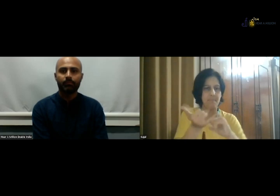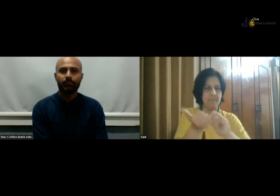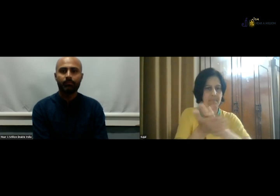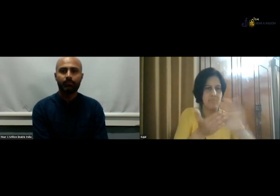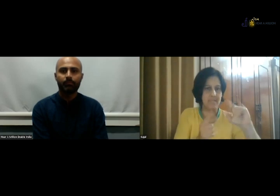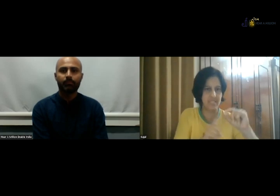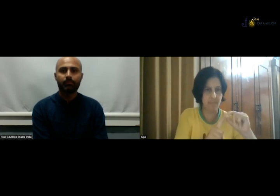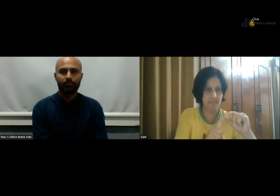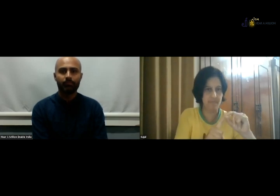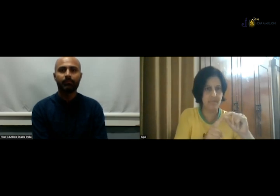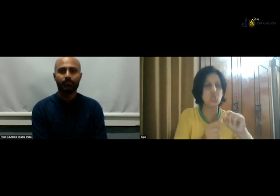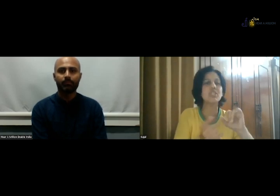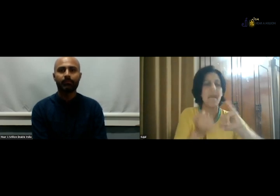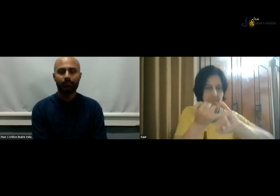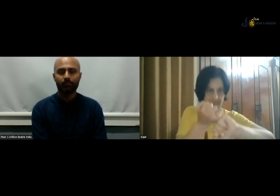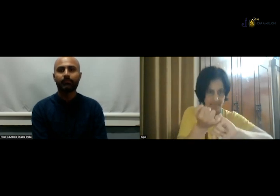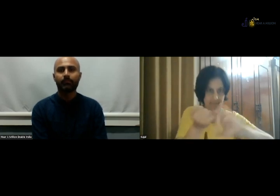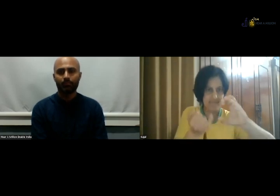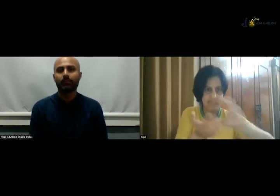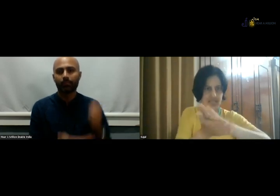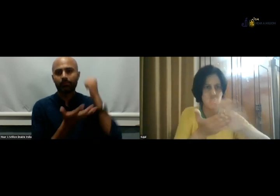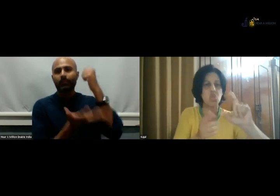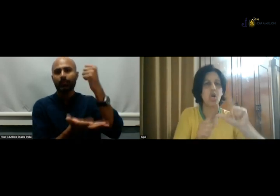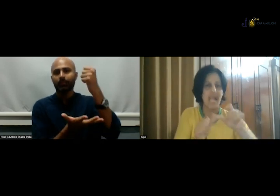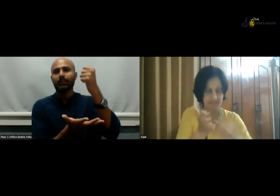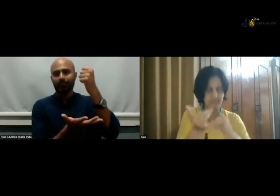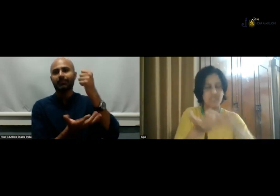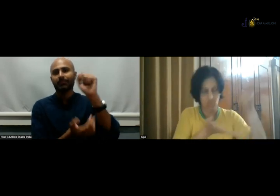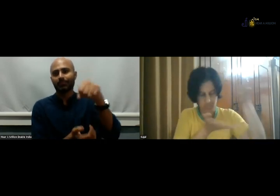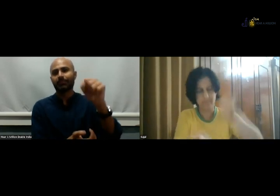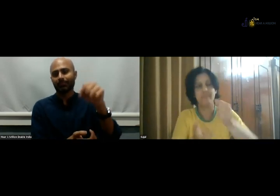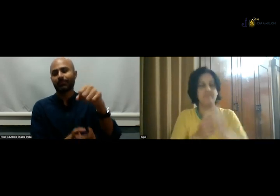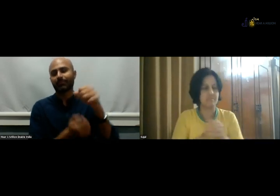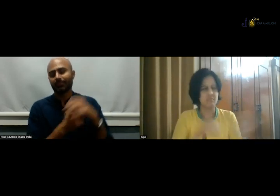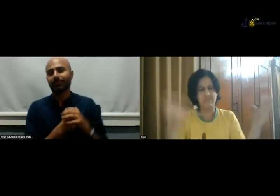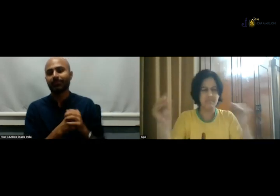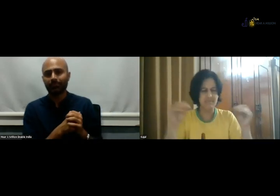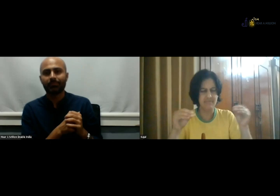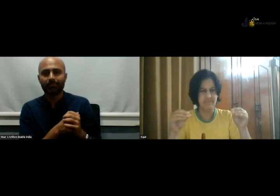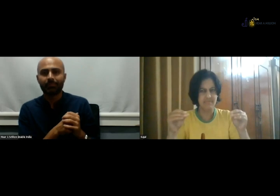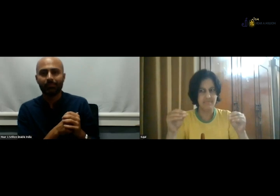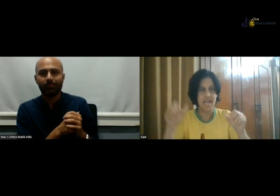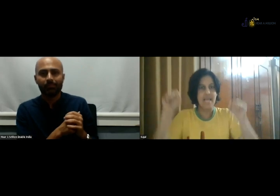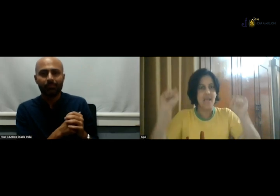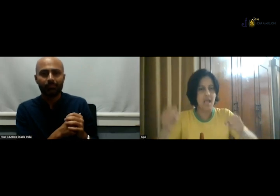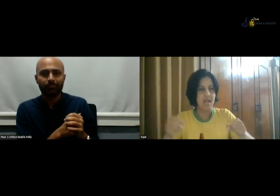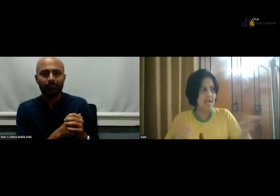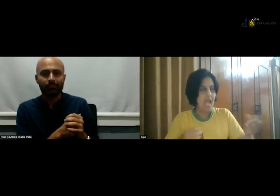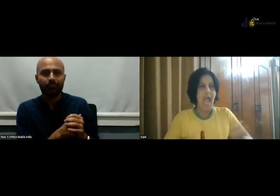So I asked her that you can discuss about this scholarship. Yeah, right. This